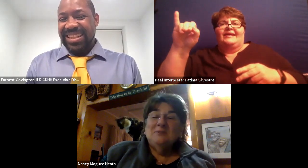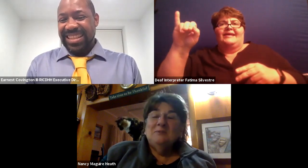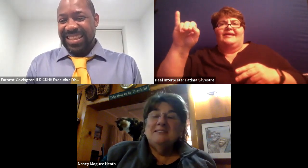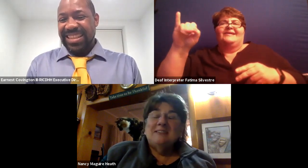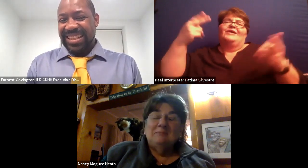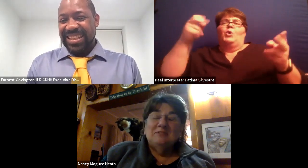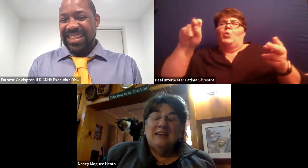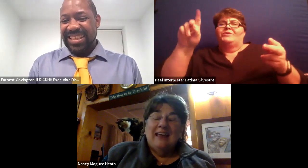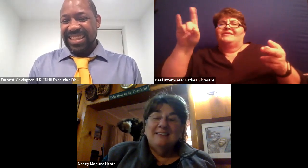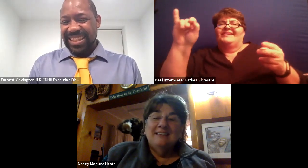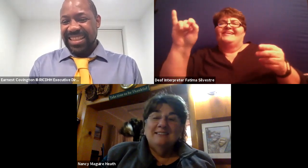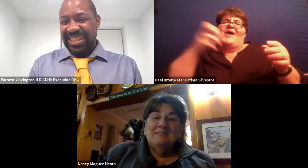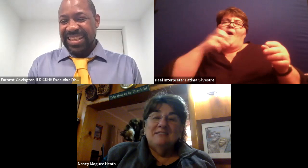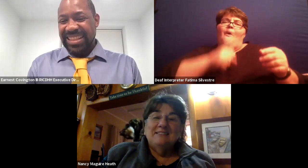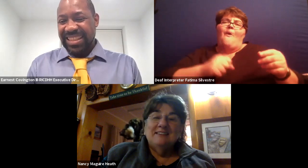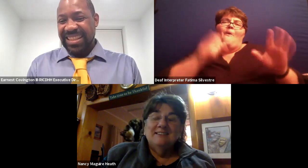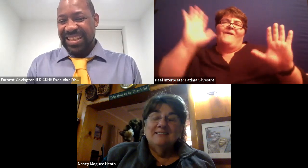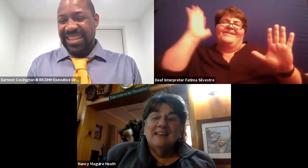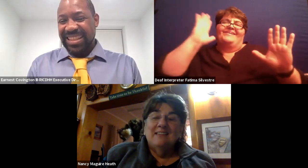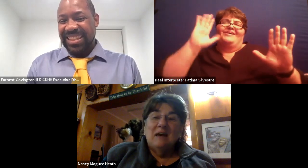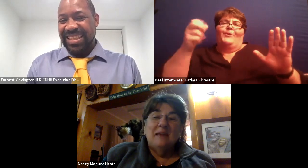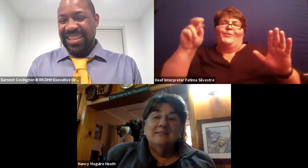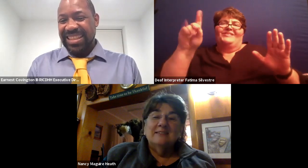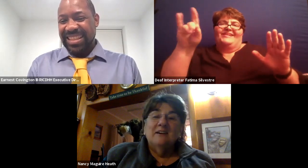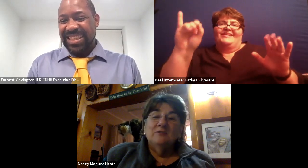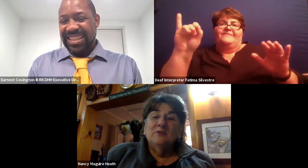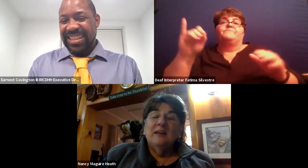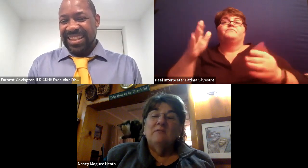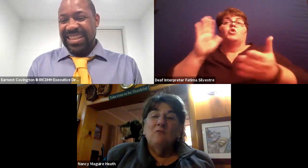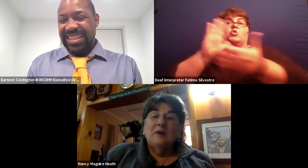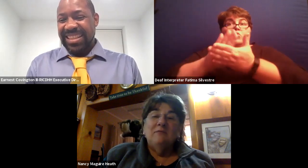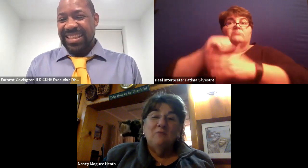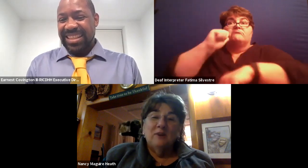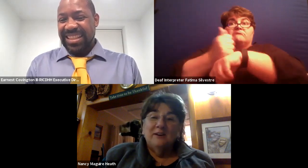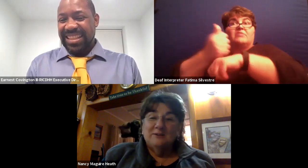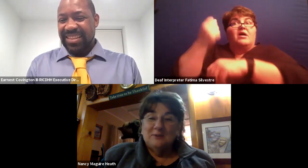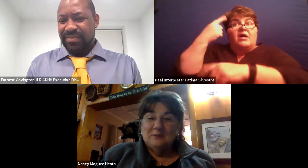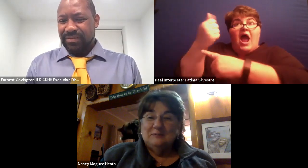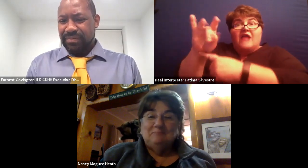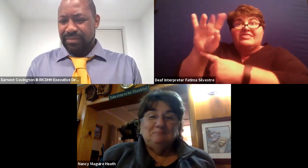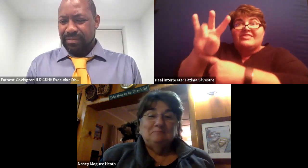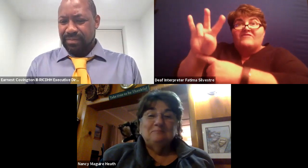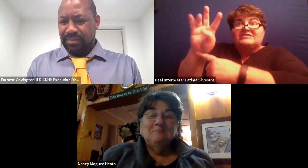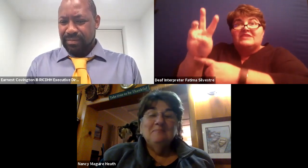Our school was established in 1876, and that makes us 144 years